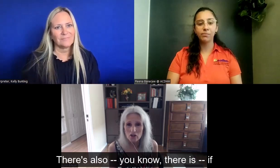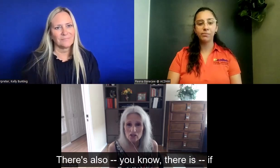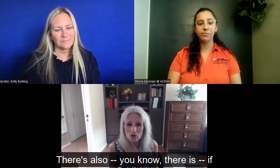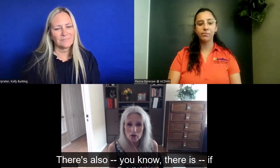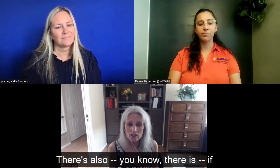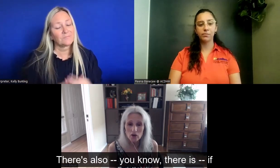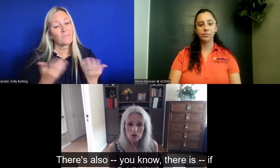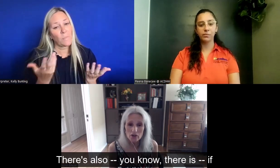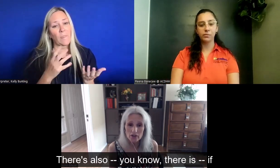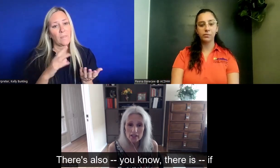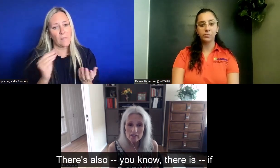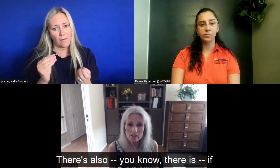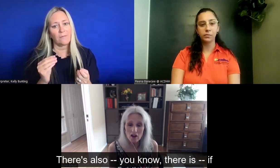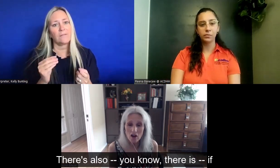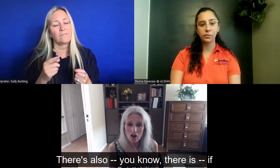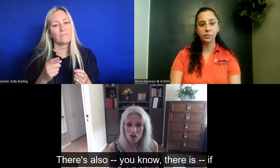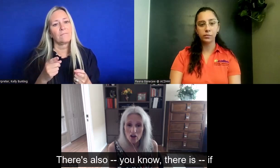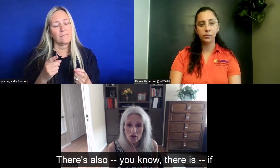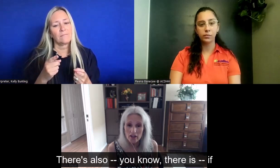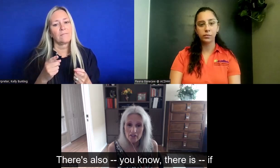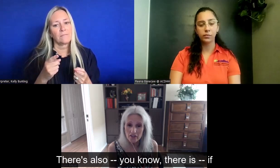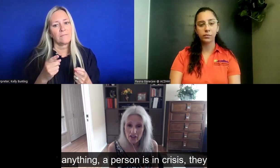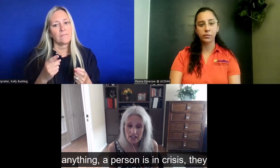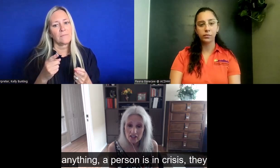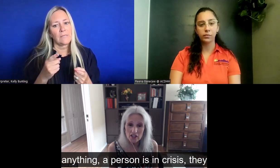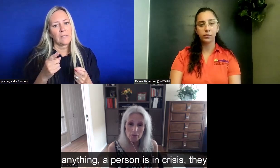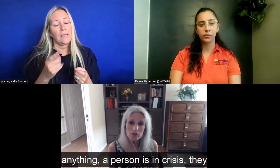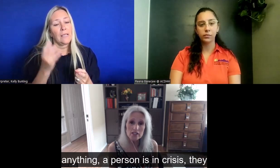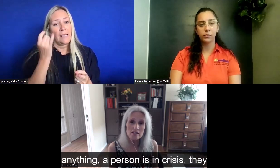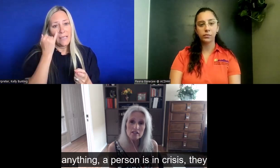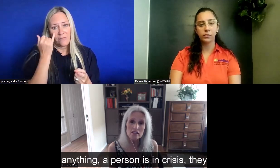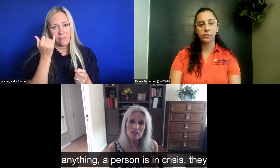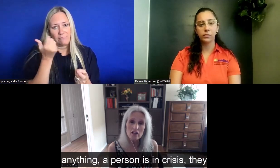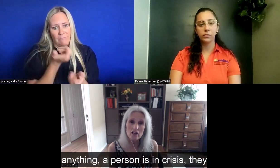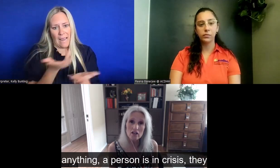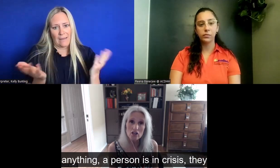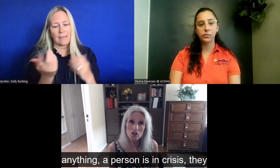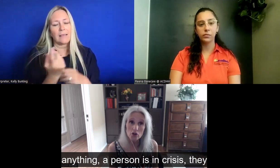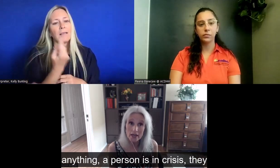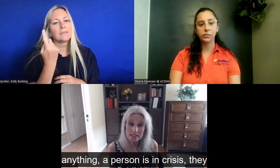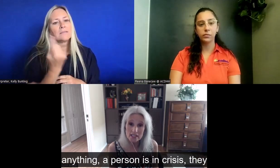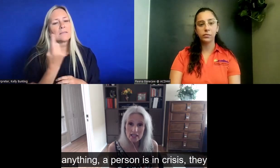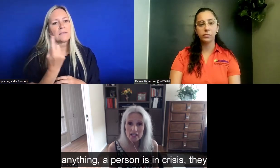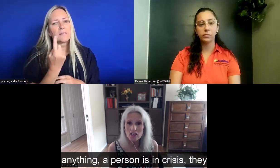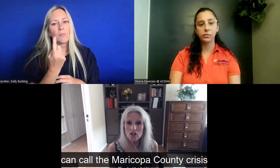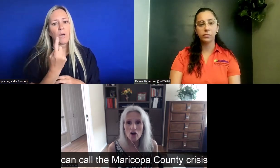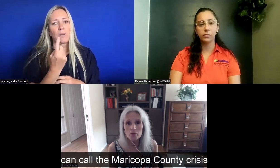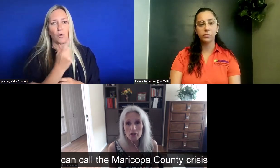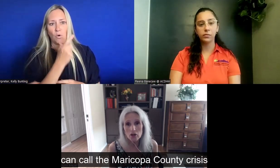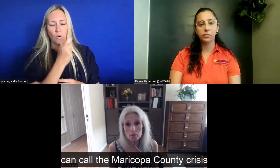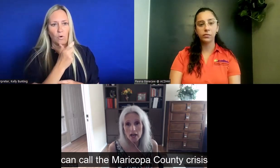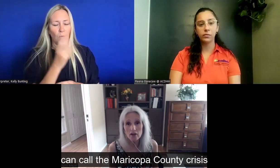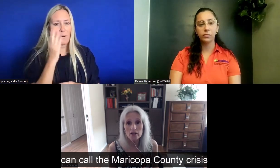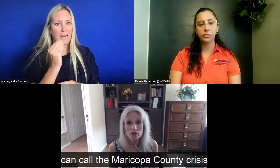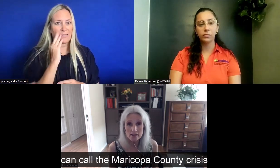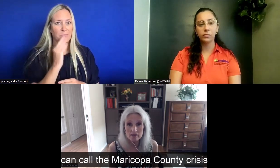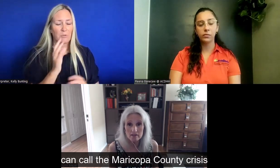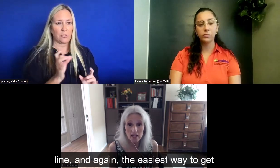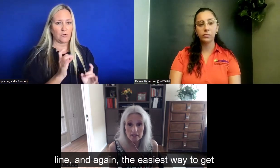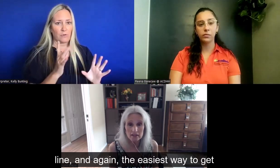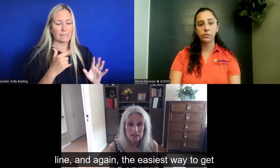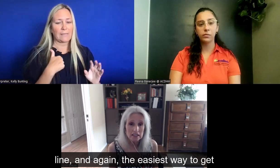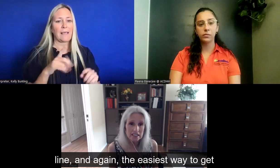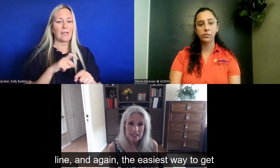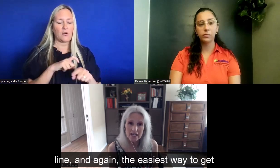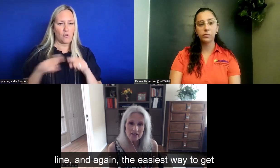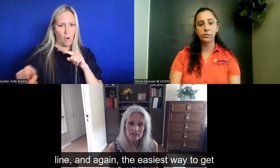There's also, there is, if anything, a person is in crisis, they can call the Maricopa County Crisis